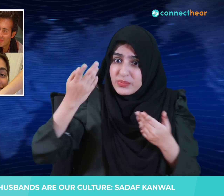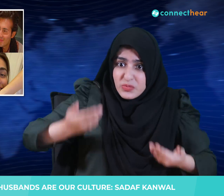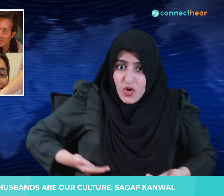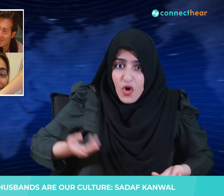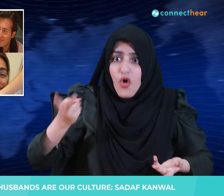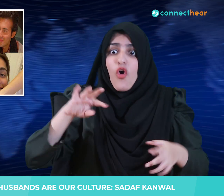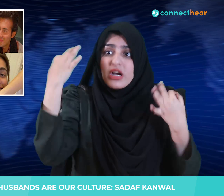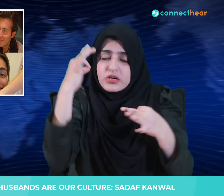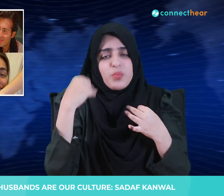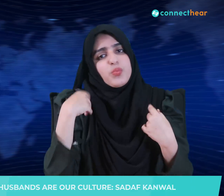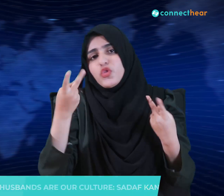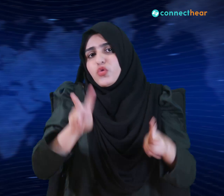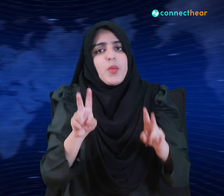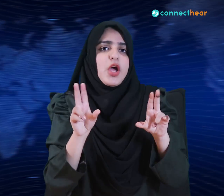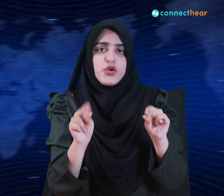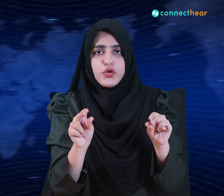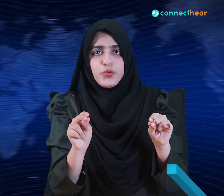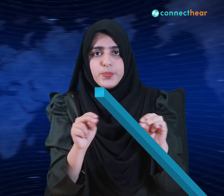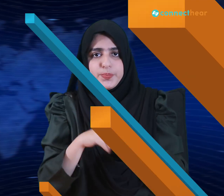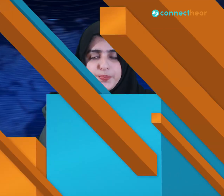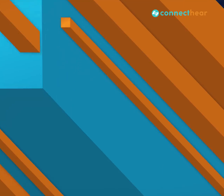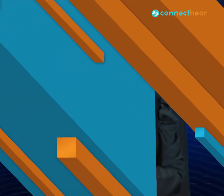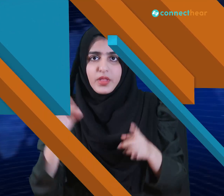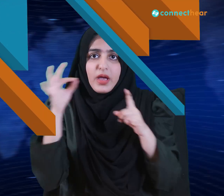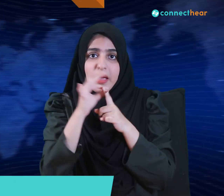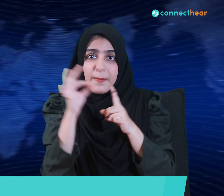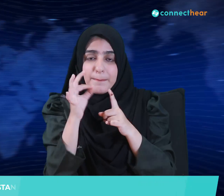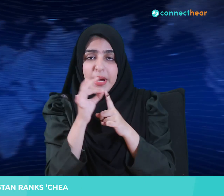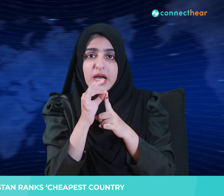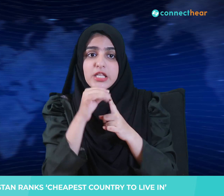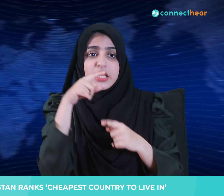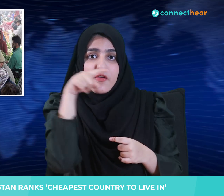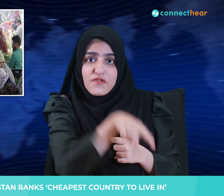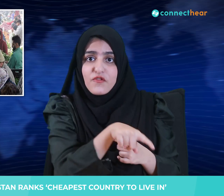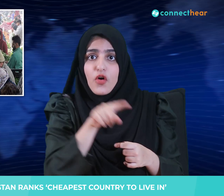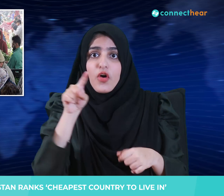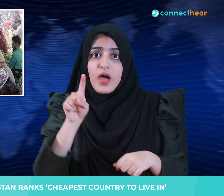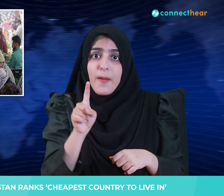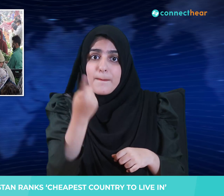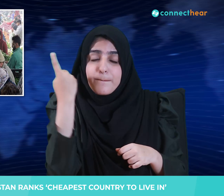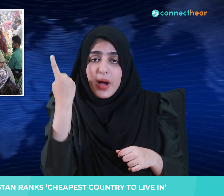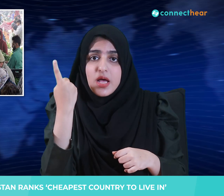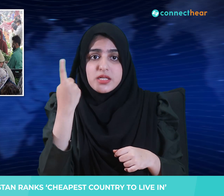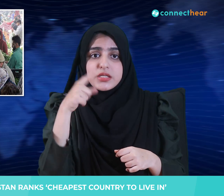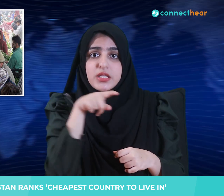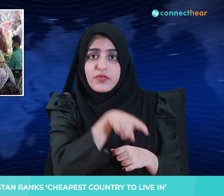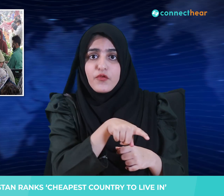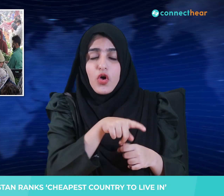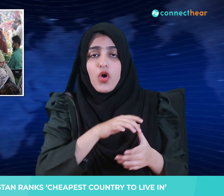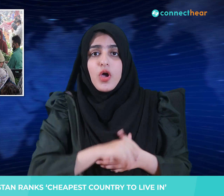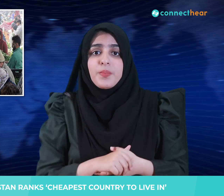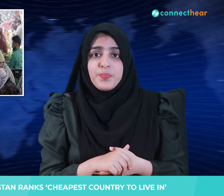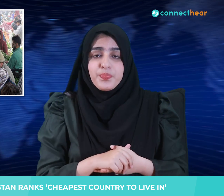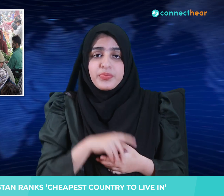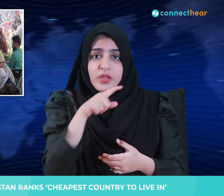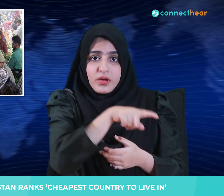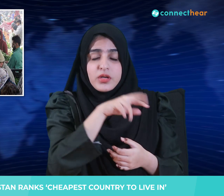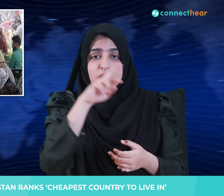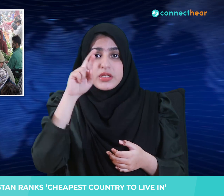those clothes or do that kind of work again. Pakistan has been ranked as the cheapest country in the world to live in, with the